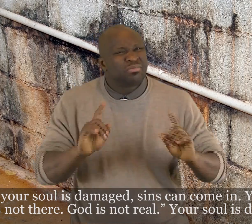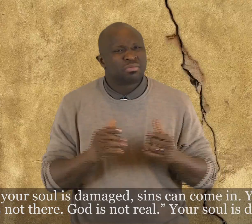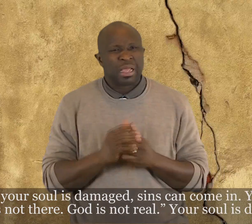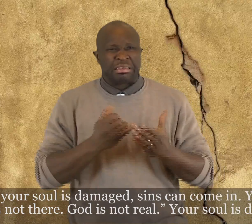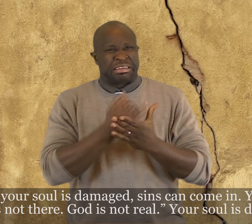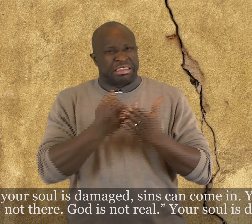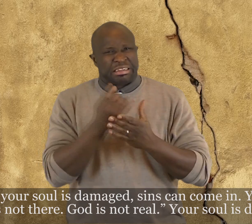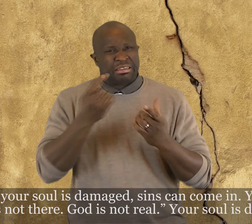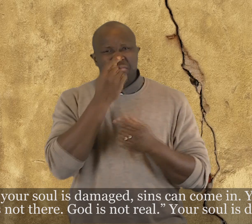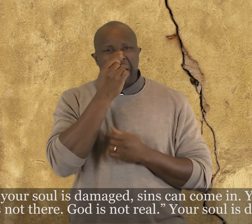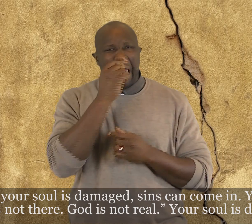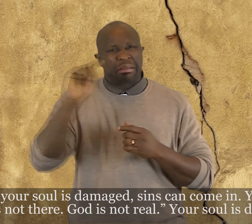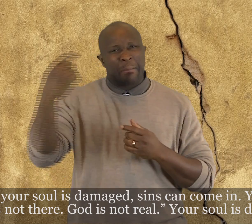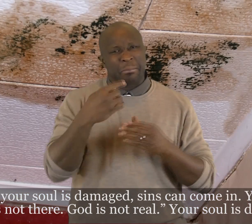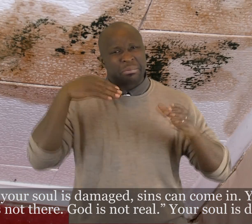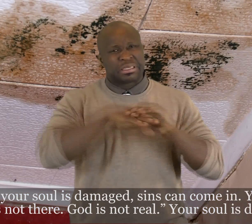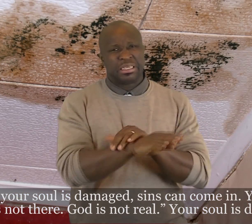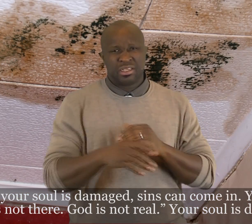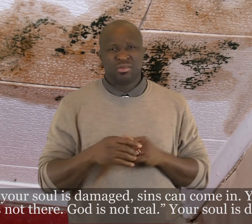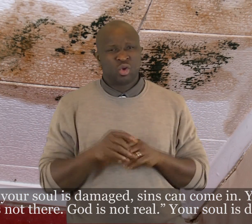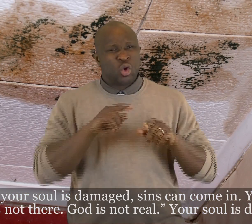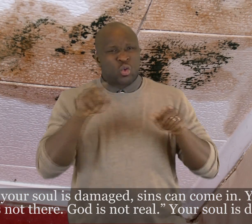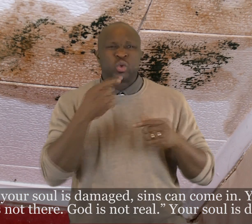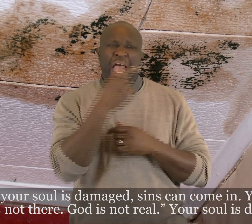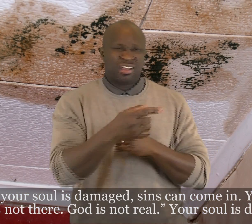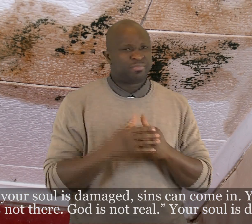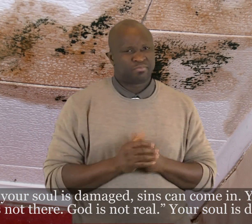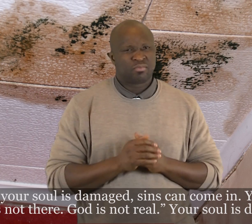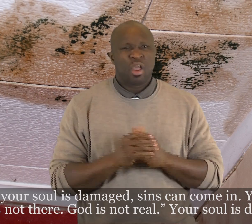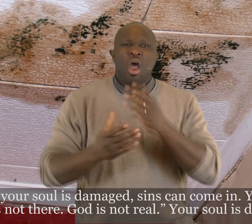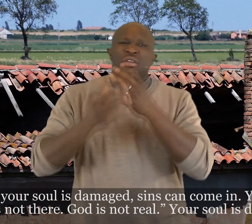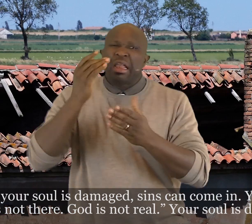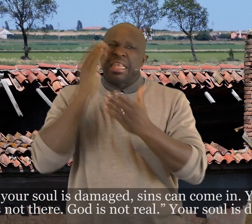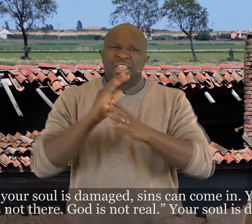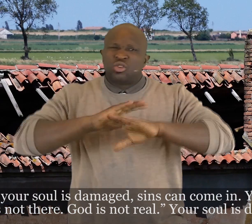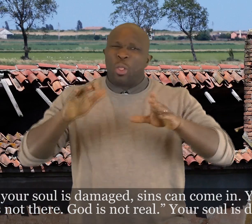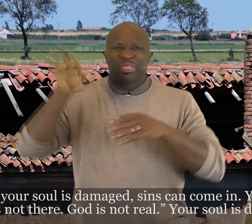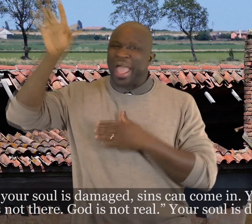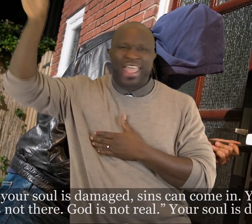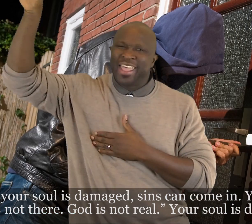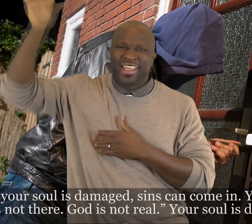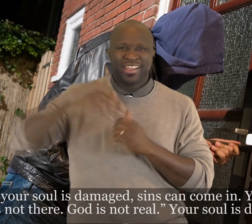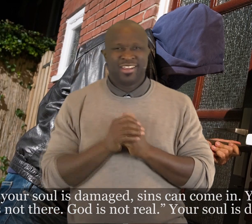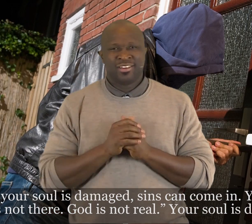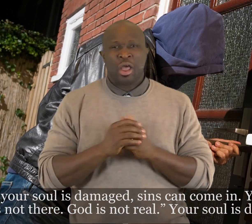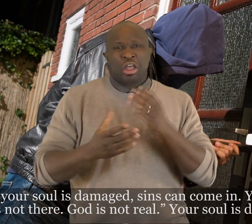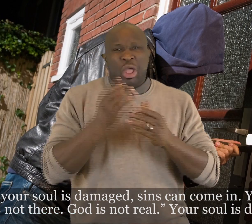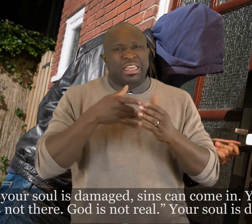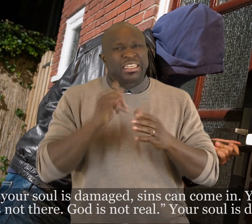the cracks are appearing, and the rain comes through the roof, and it's getting worse. You're letting atheism in. You're